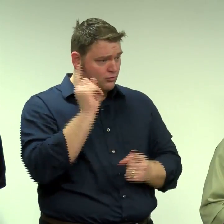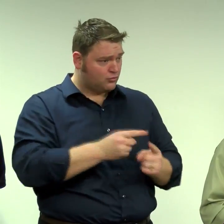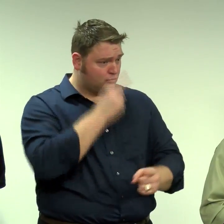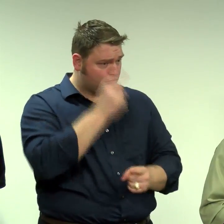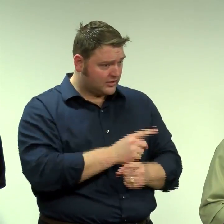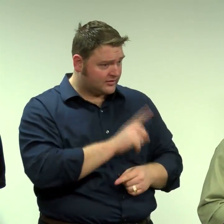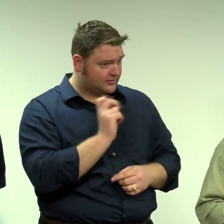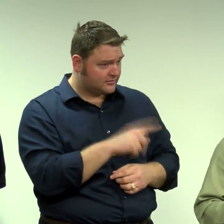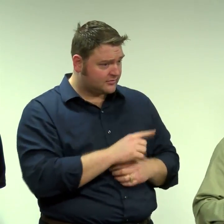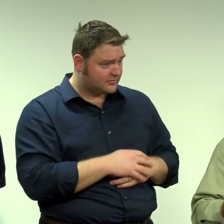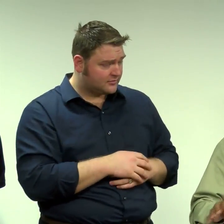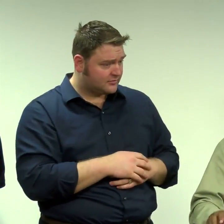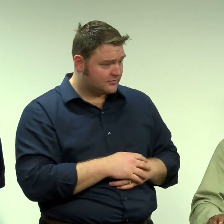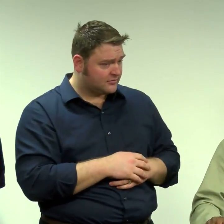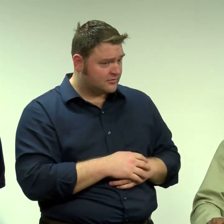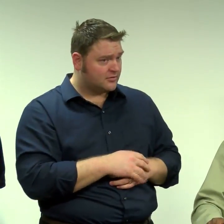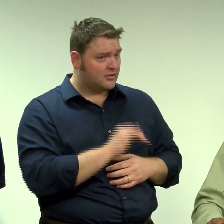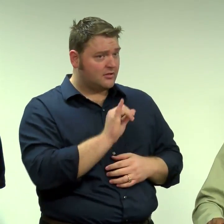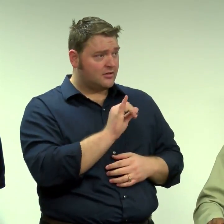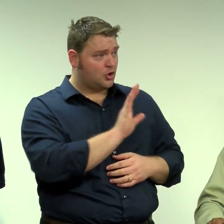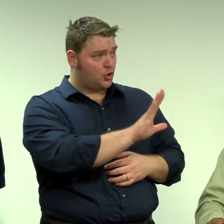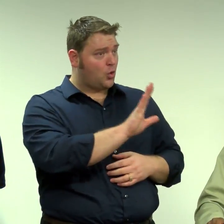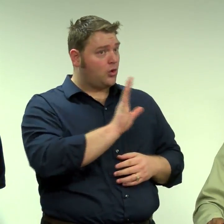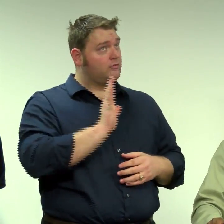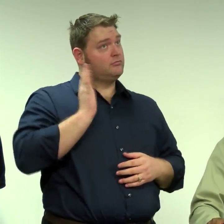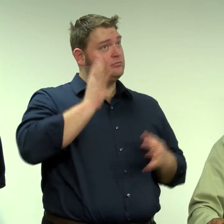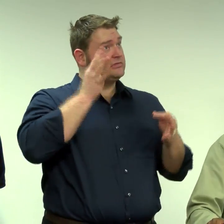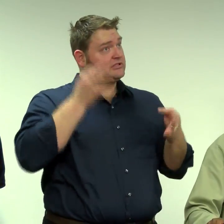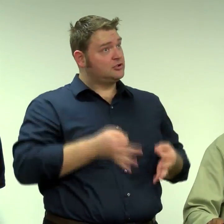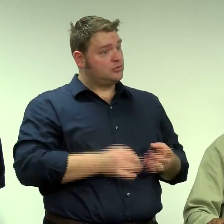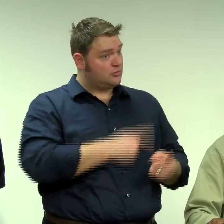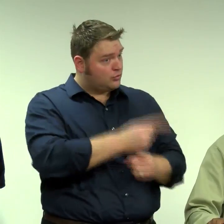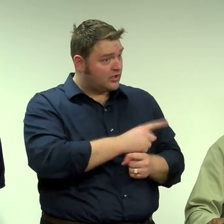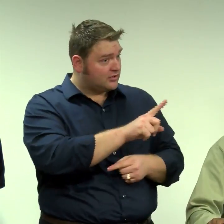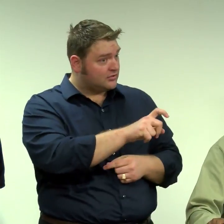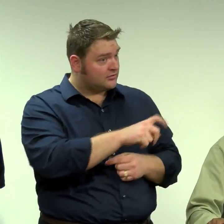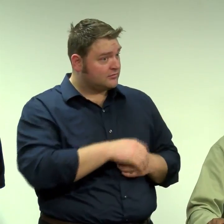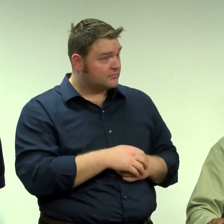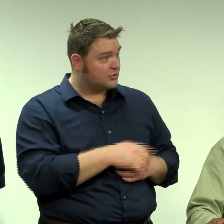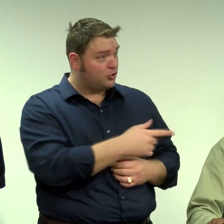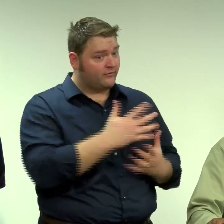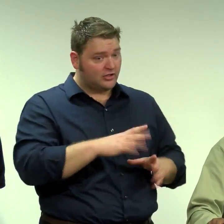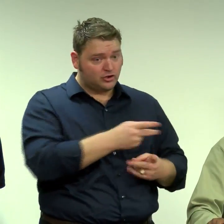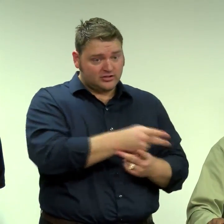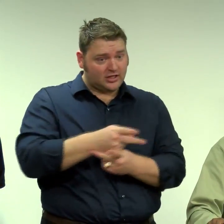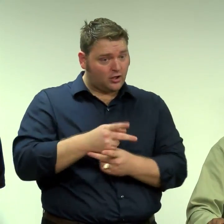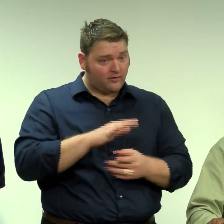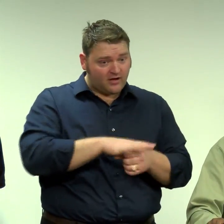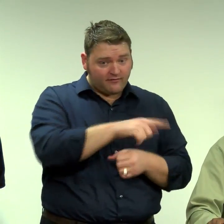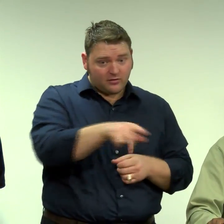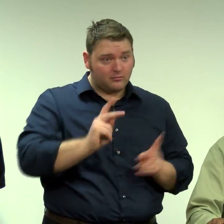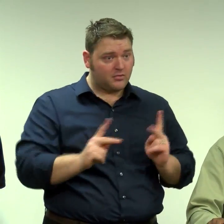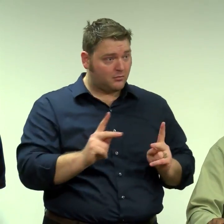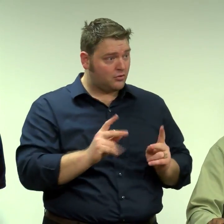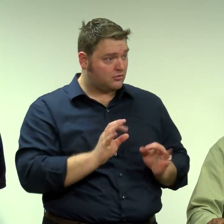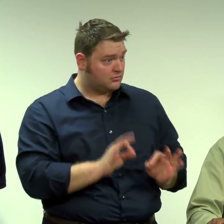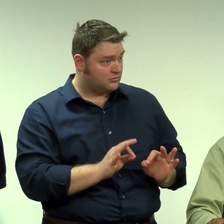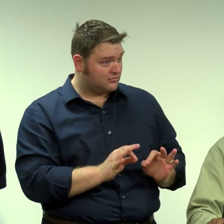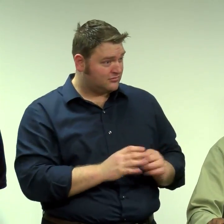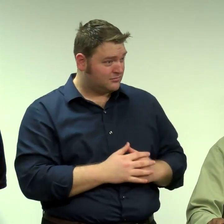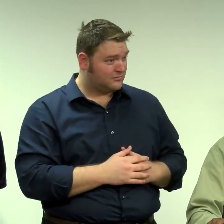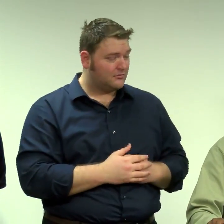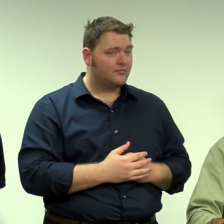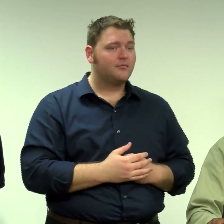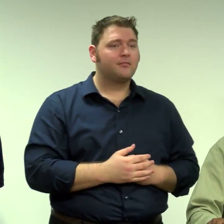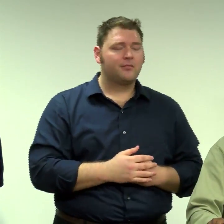have you done enough to take care of the folks who were told to stay put? Let's put this, let me try to put